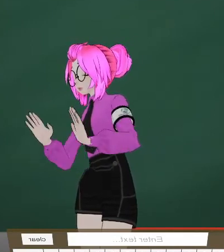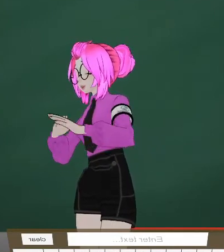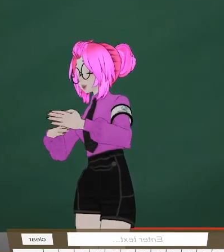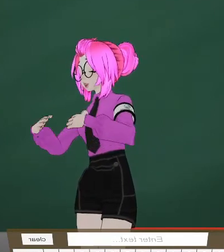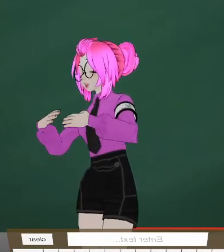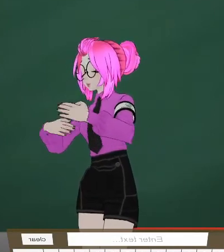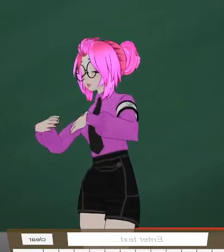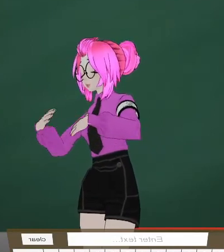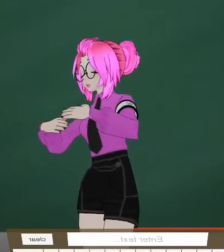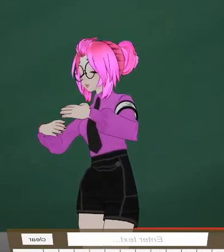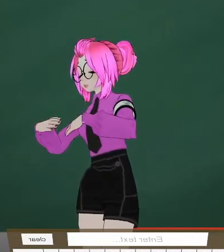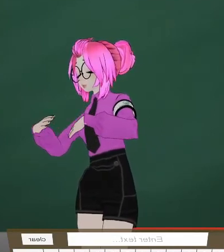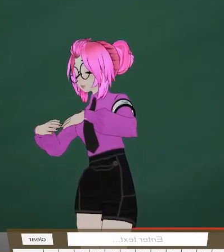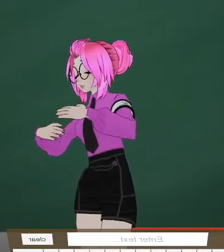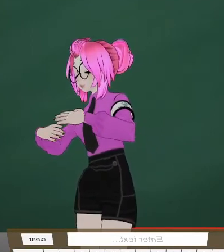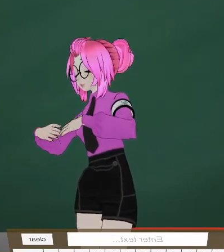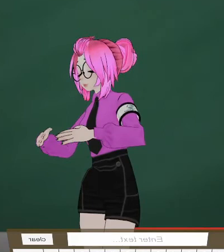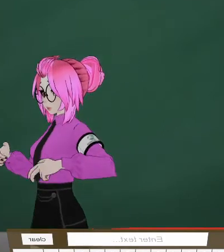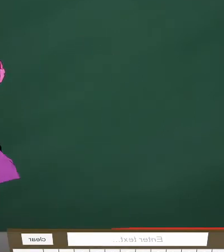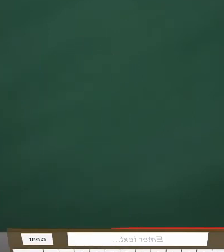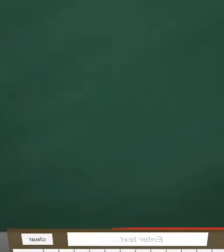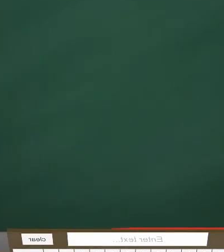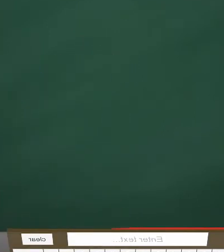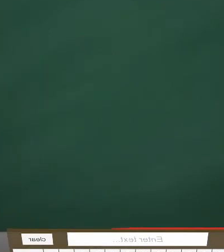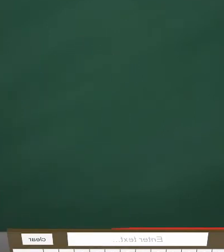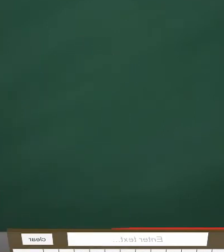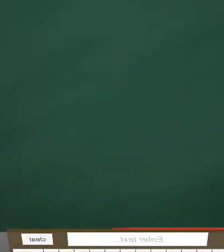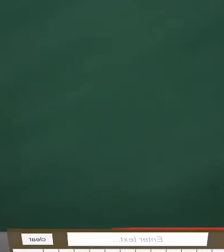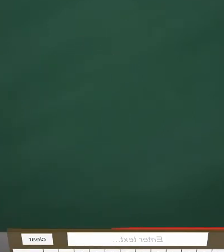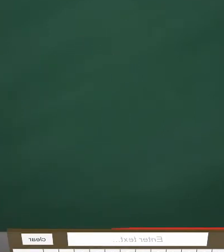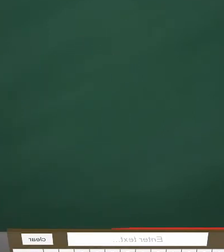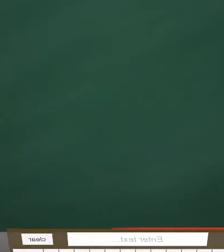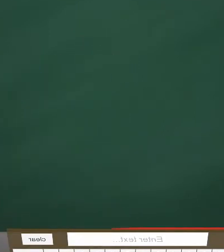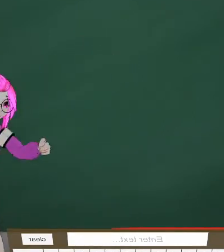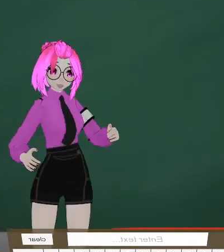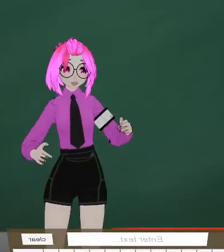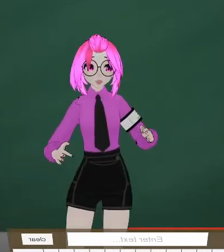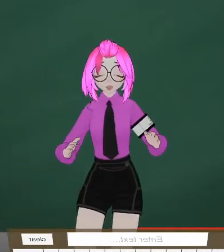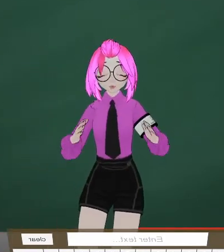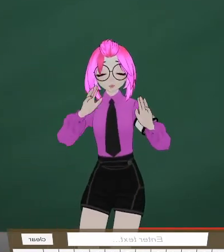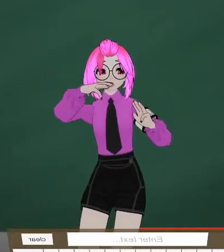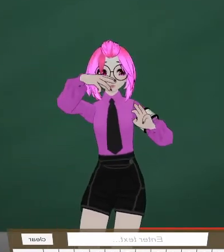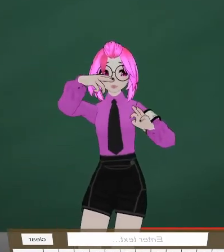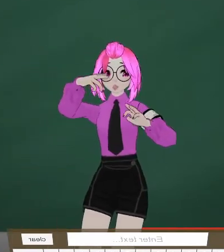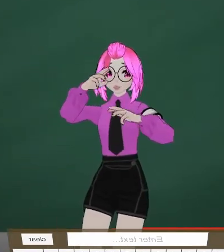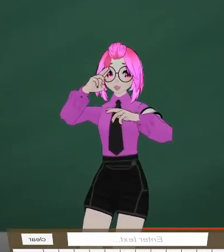are you comfortable with that i'll just want to sign merry christmas oh good question okay so merry